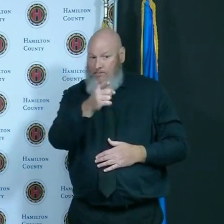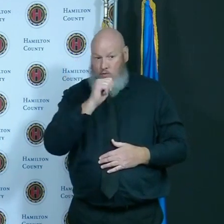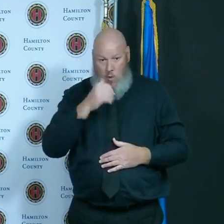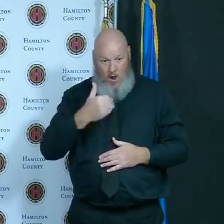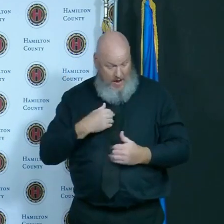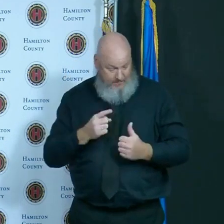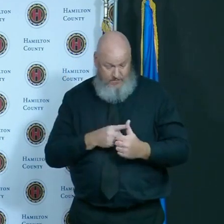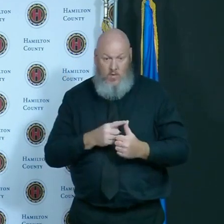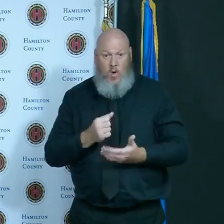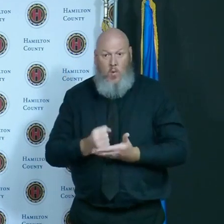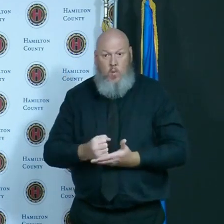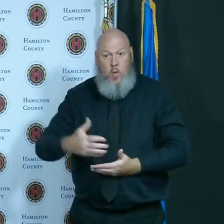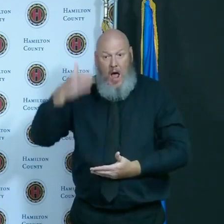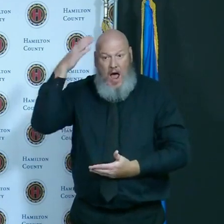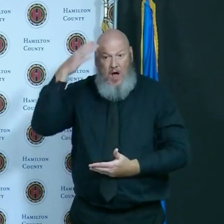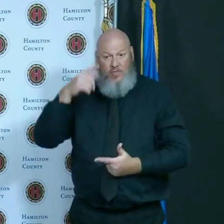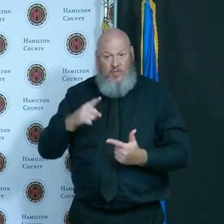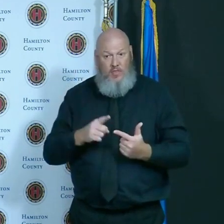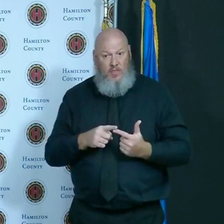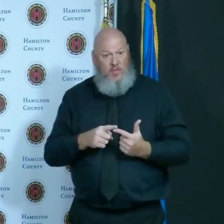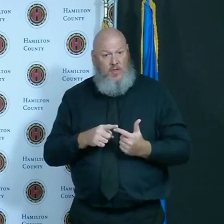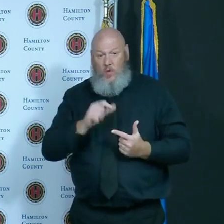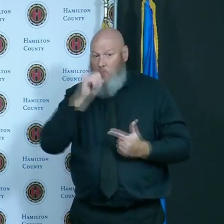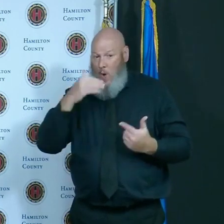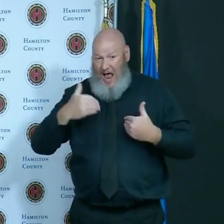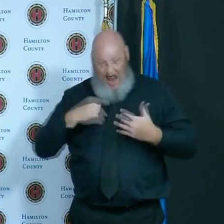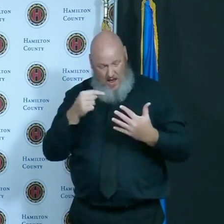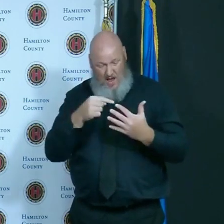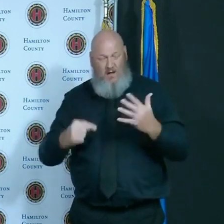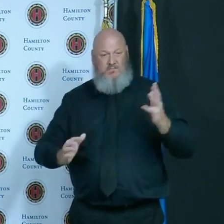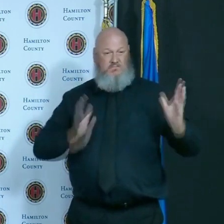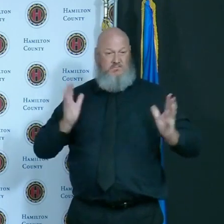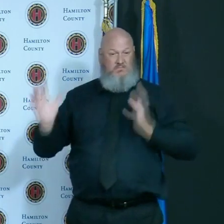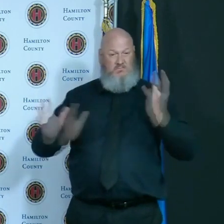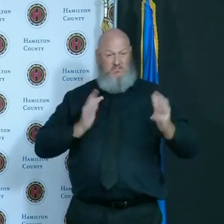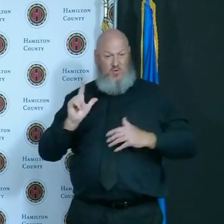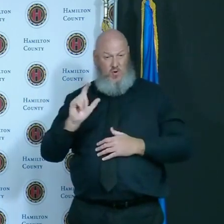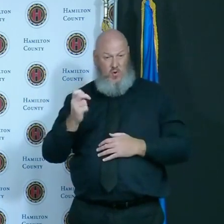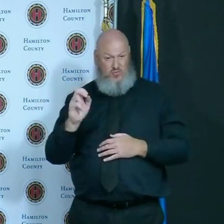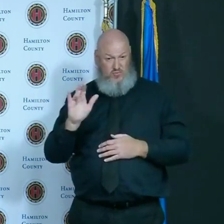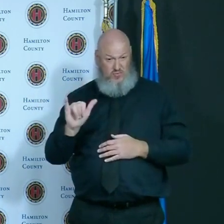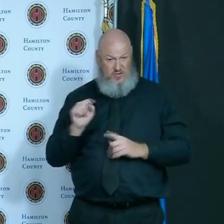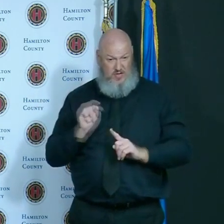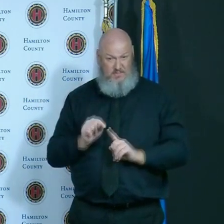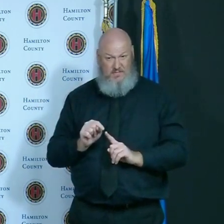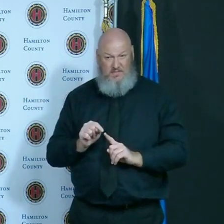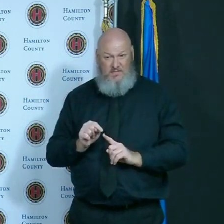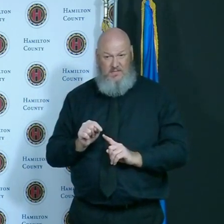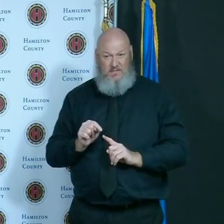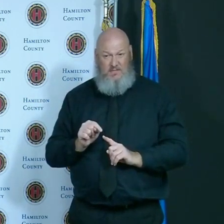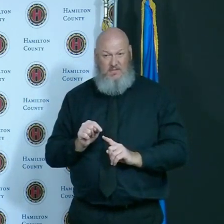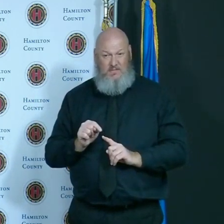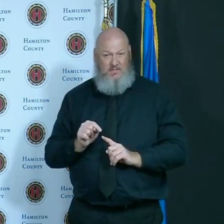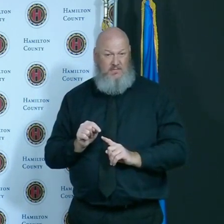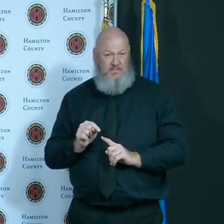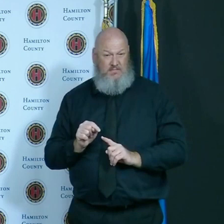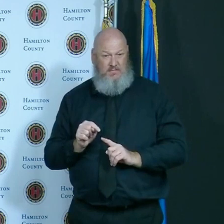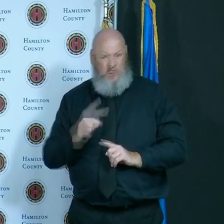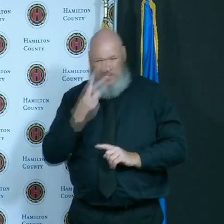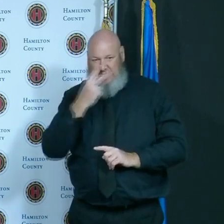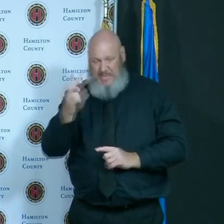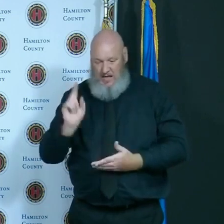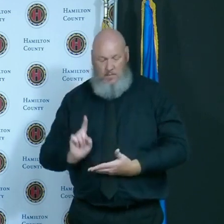the gap when crises arise. If we look back to as recently as the